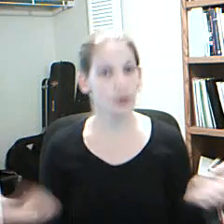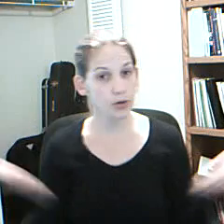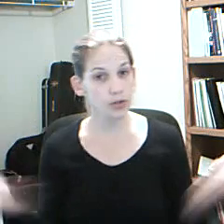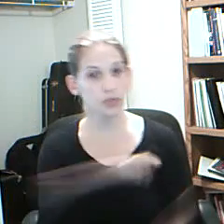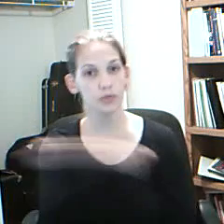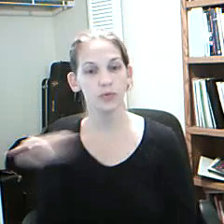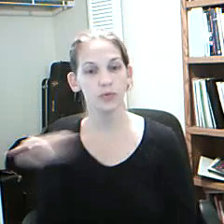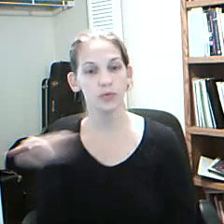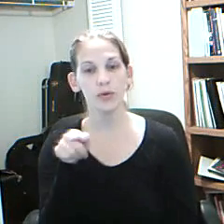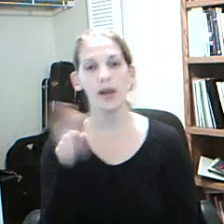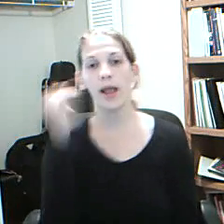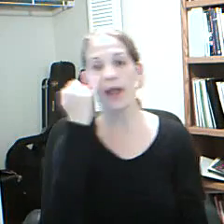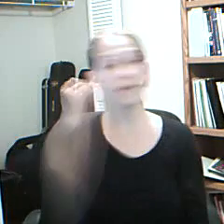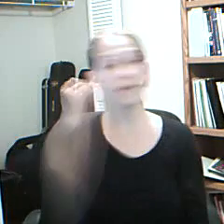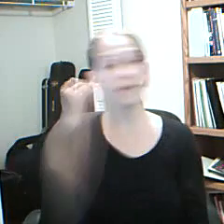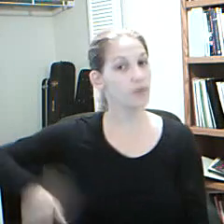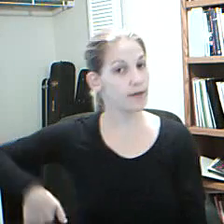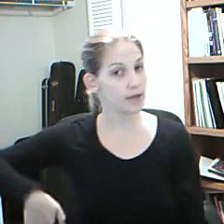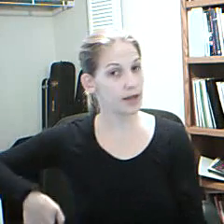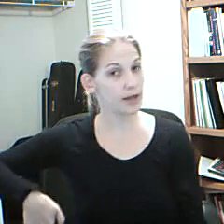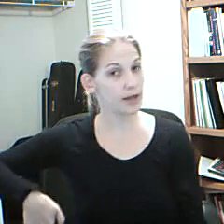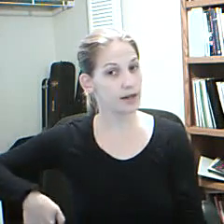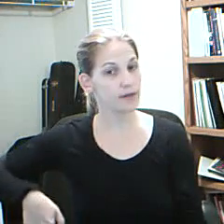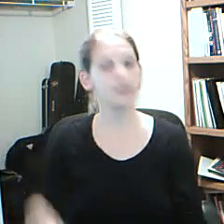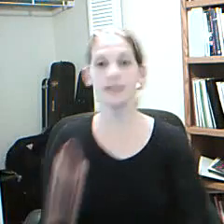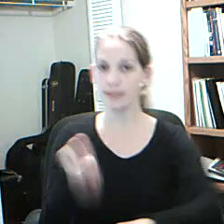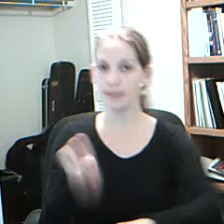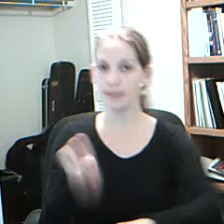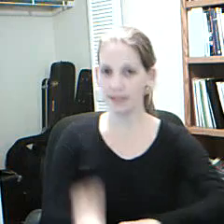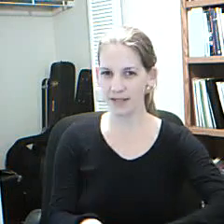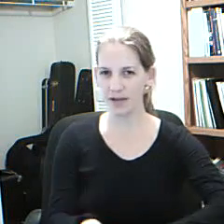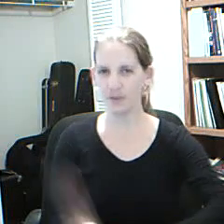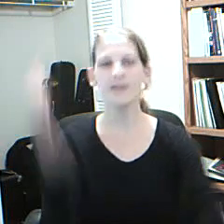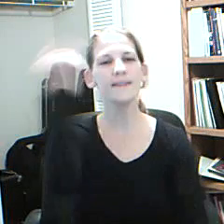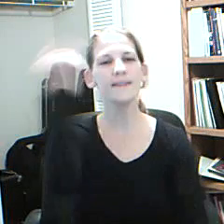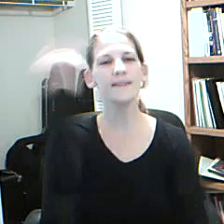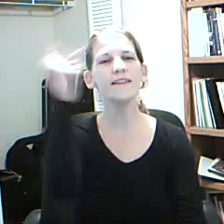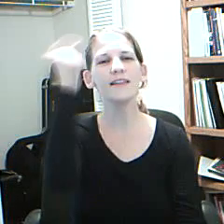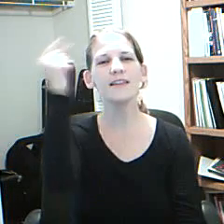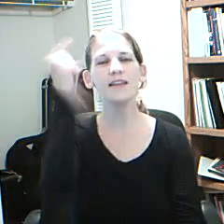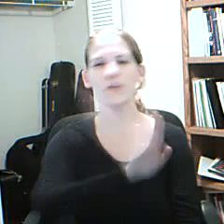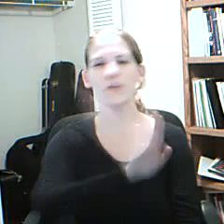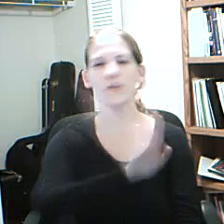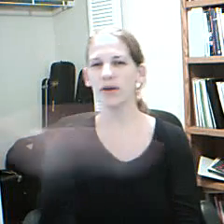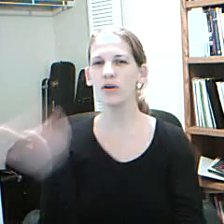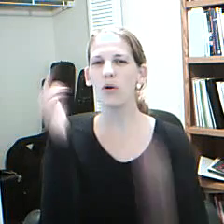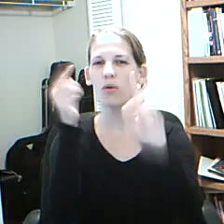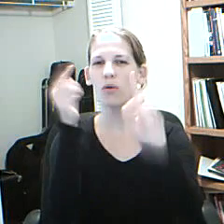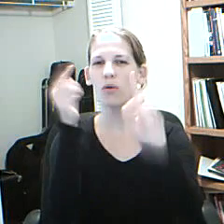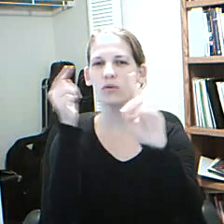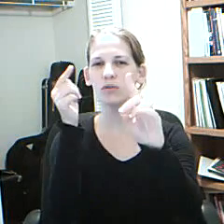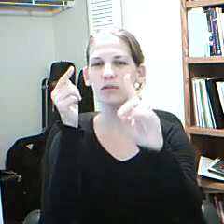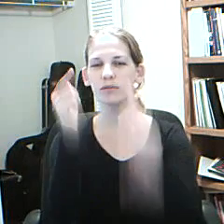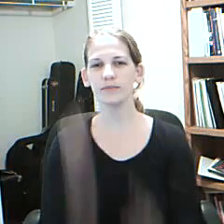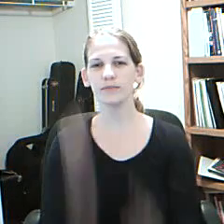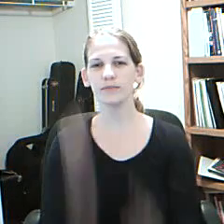number one, sit down and take some time. I think it only took me like 45 minutes to do it from start to finish, because